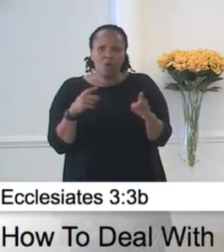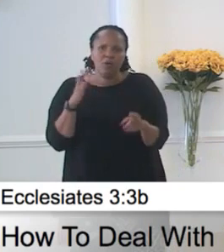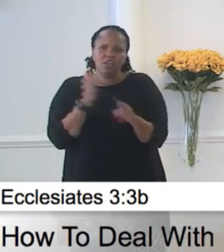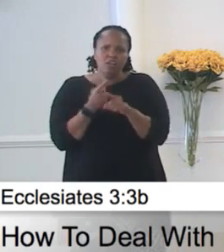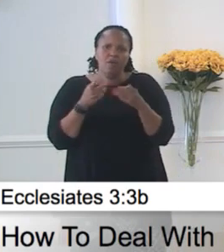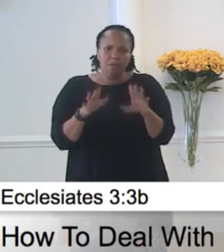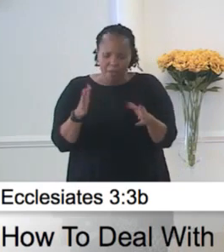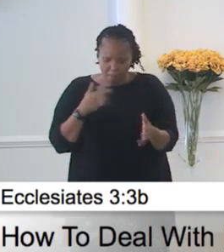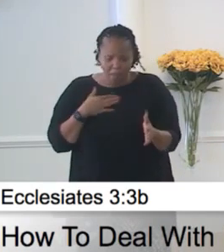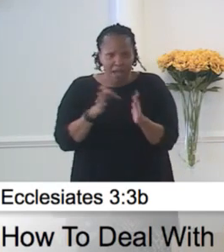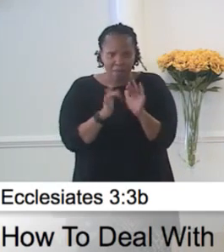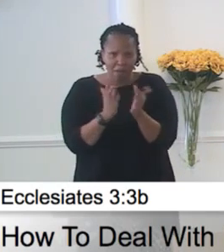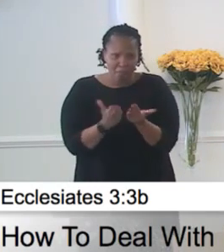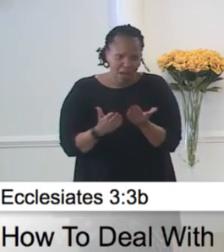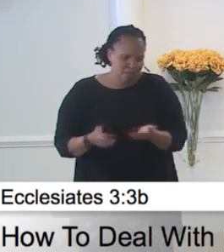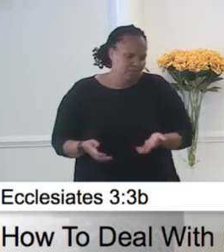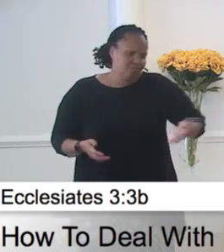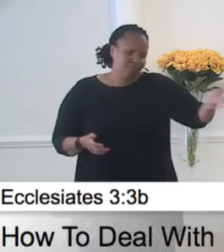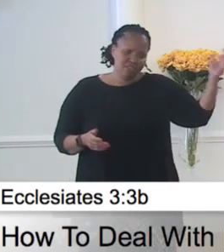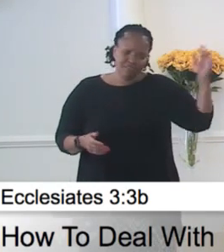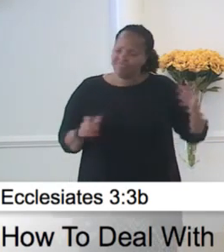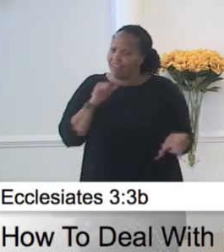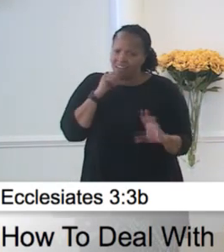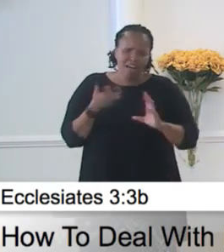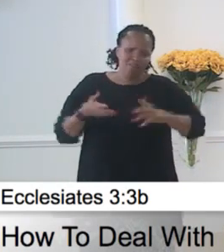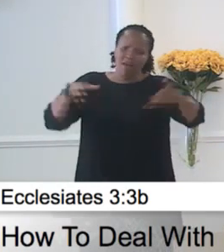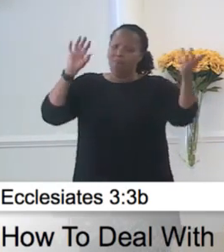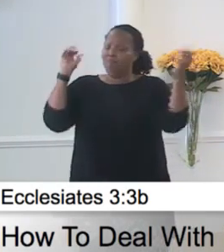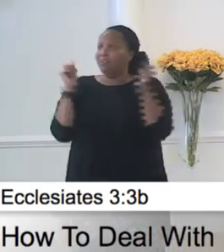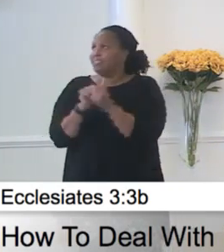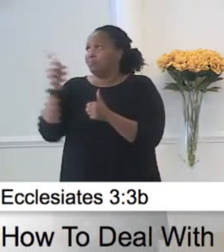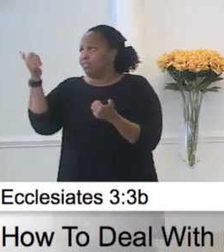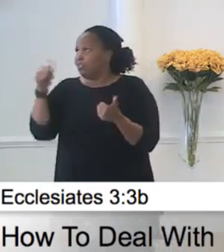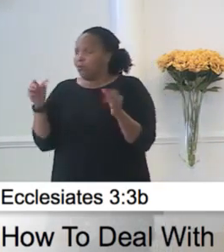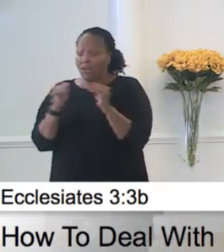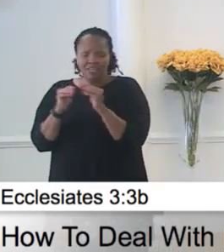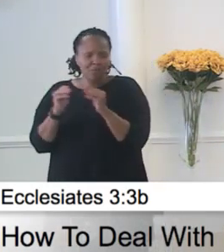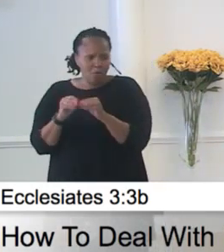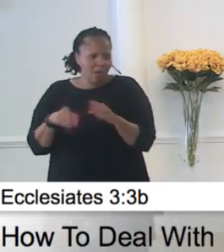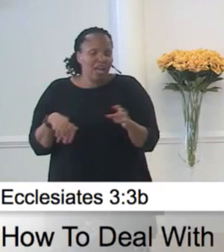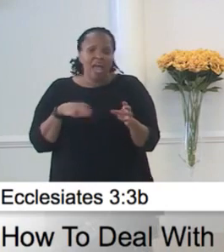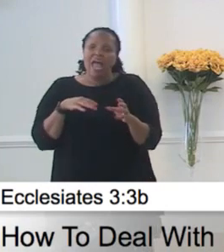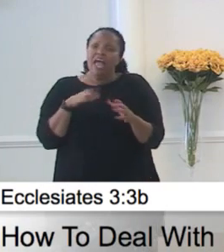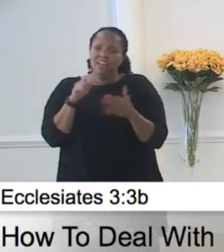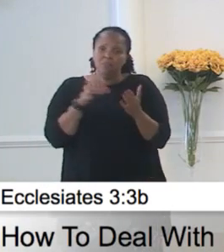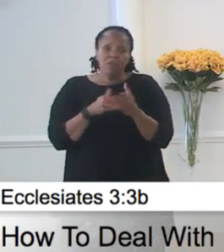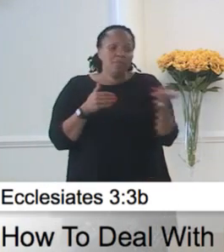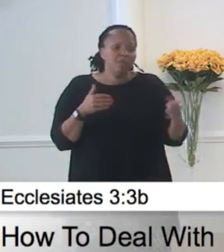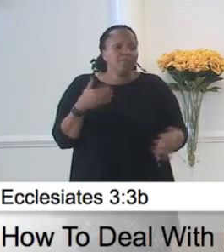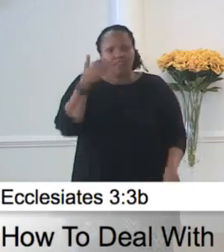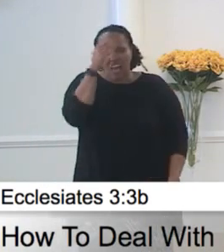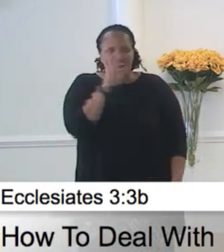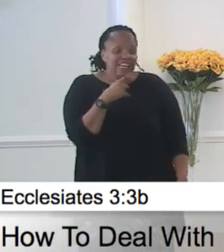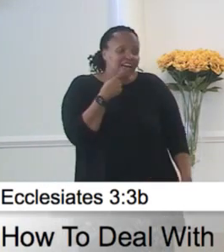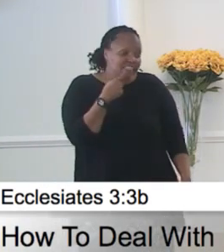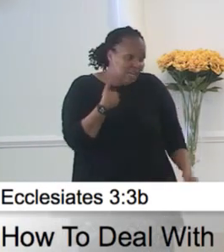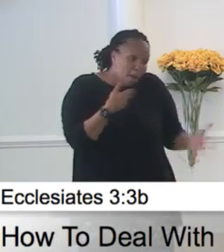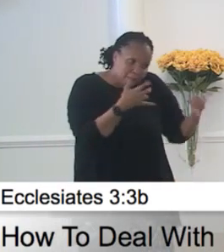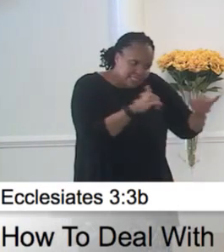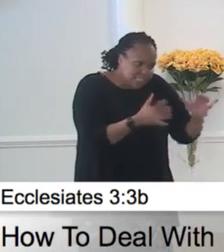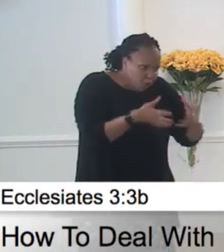Bible on my bed and say, I ain't messing with you no more. And in the midst of me talking, he said, I'm gonna still mess with